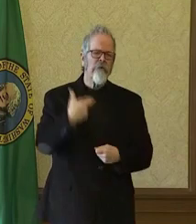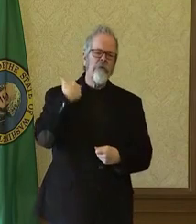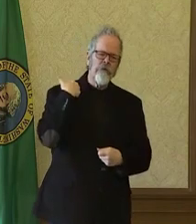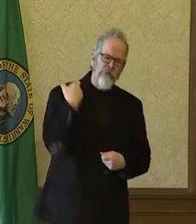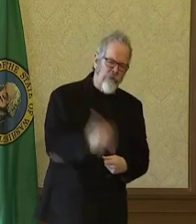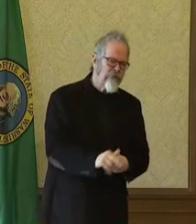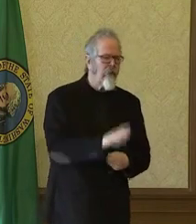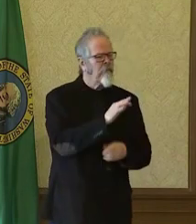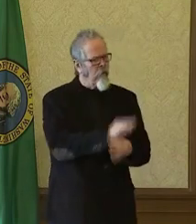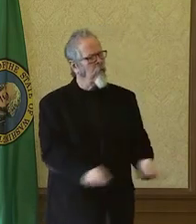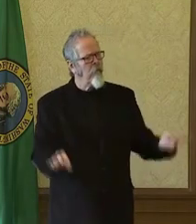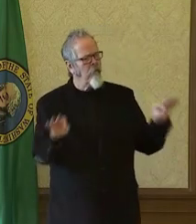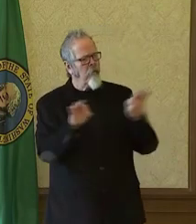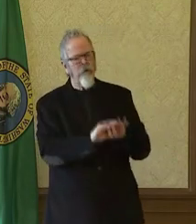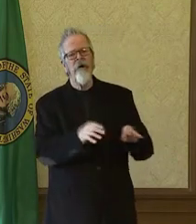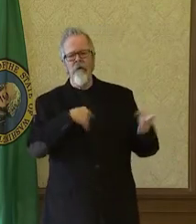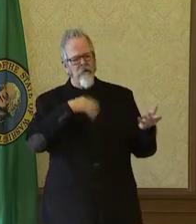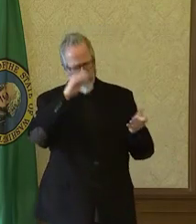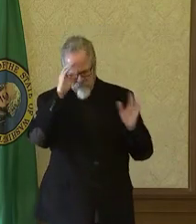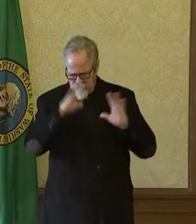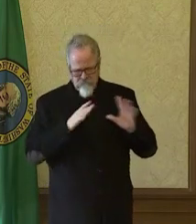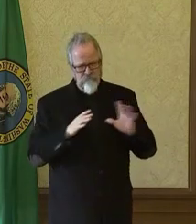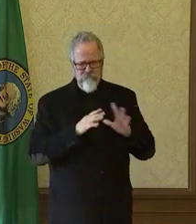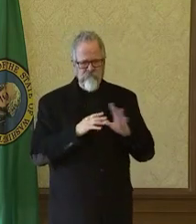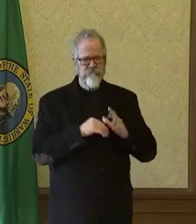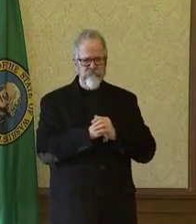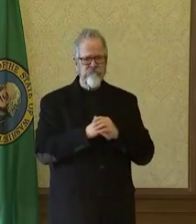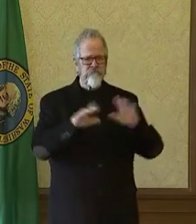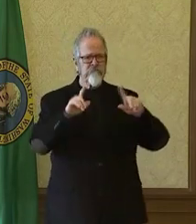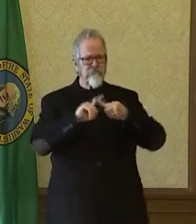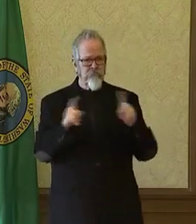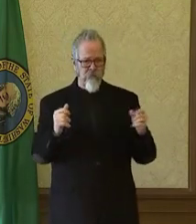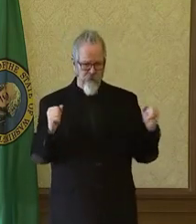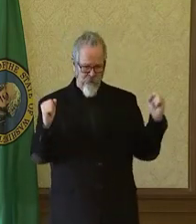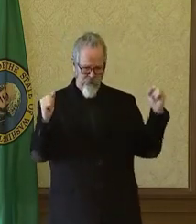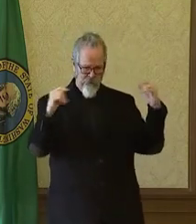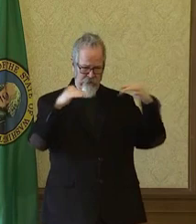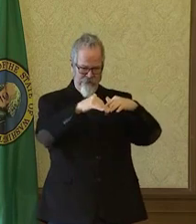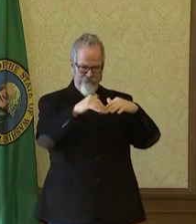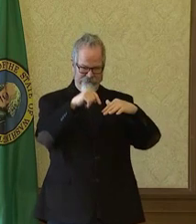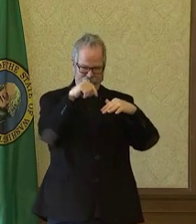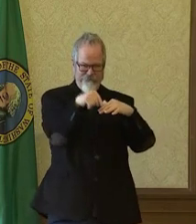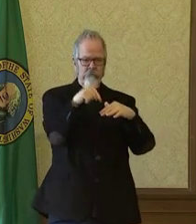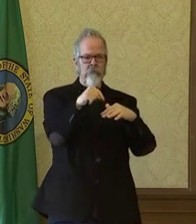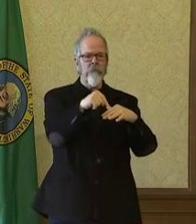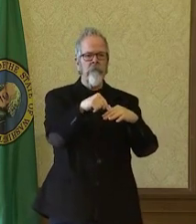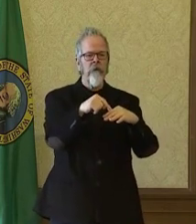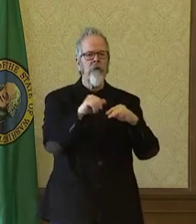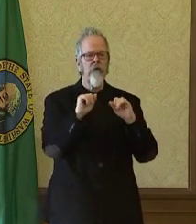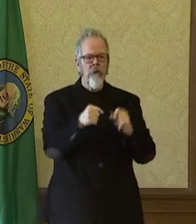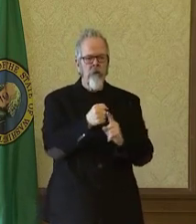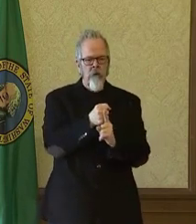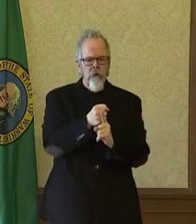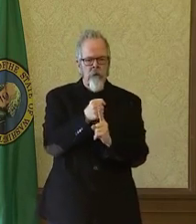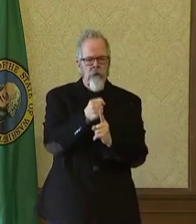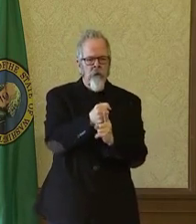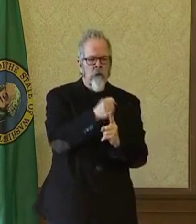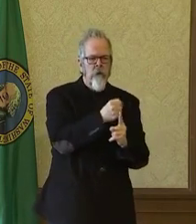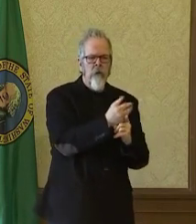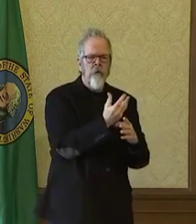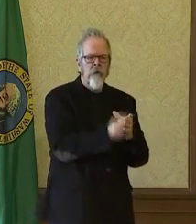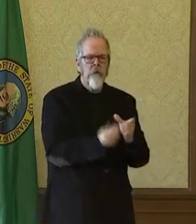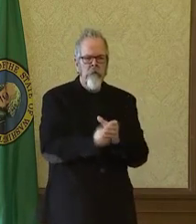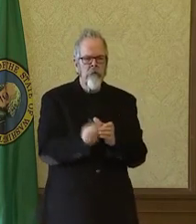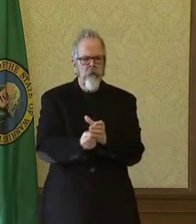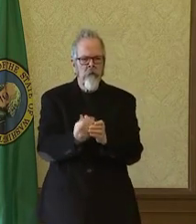fatal communion. And that's just too dangerous right now. So we have had enormous cooperation of our faith